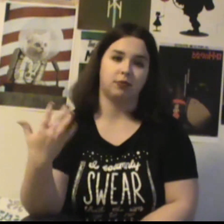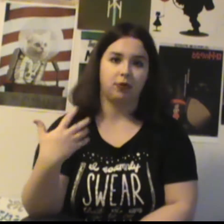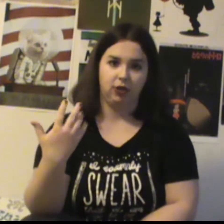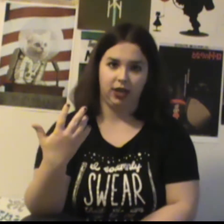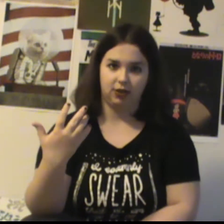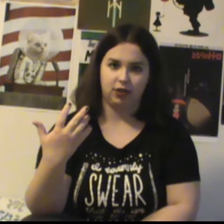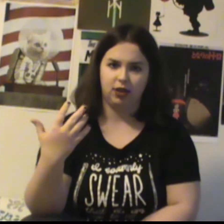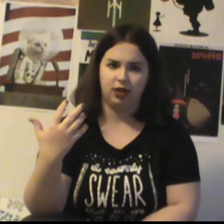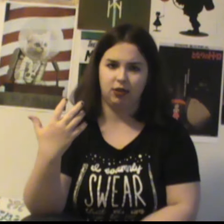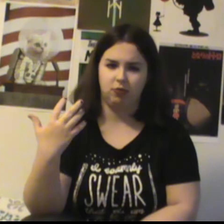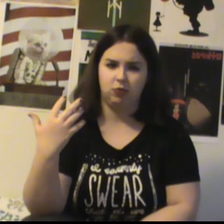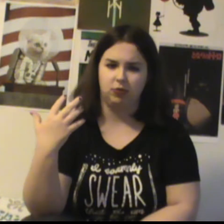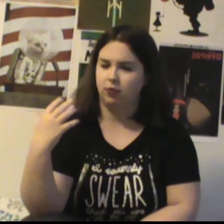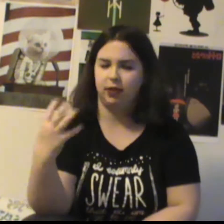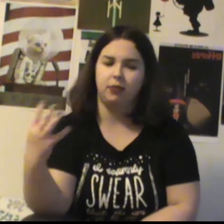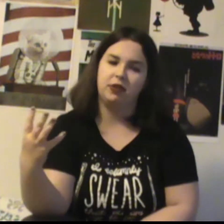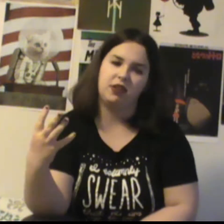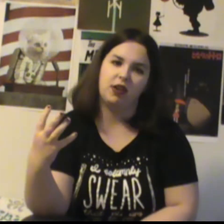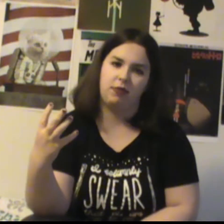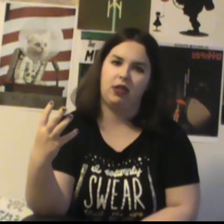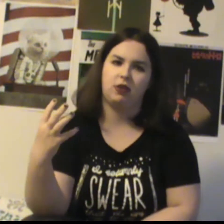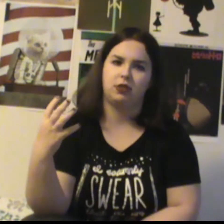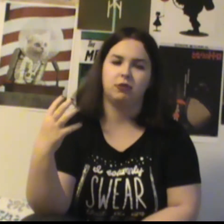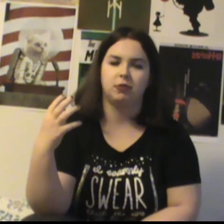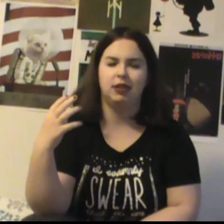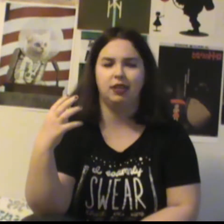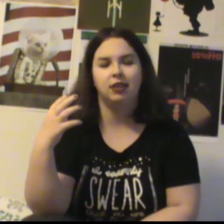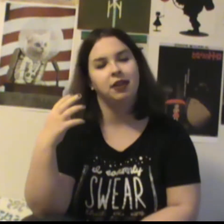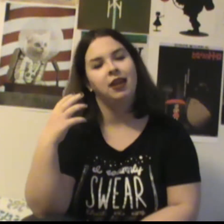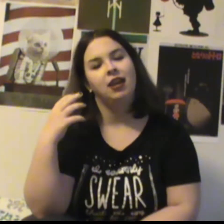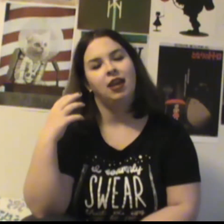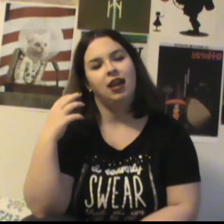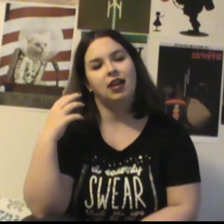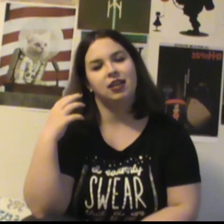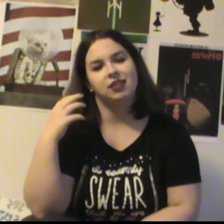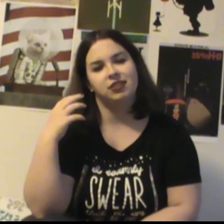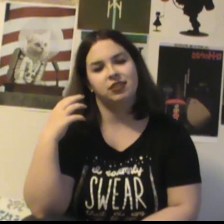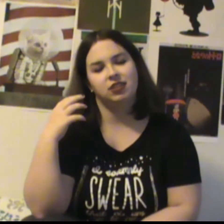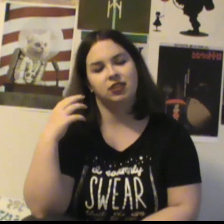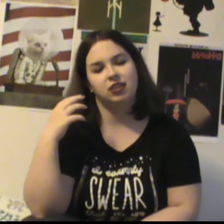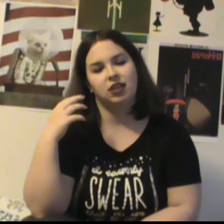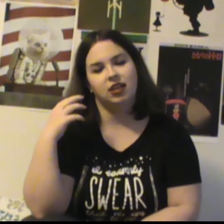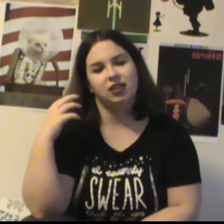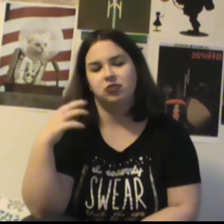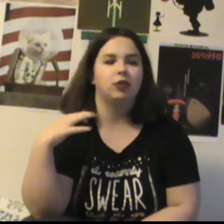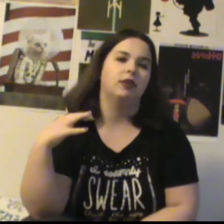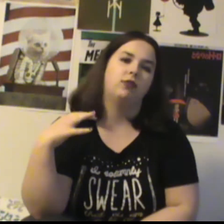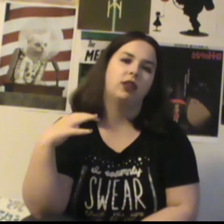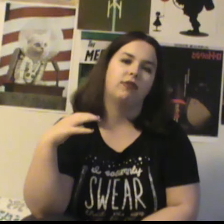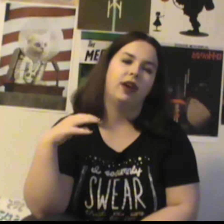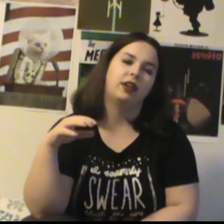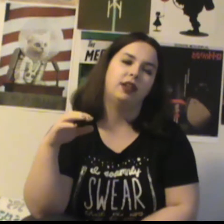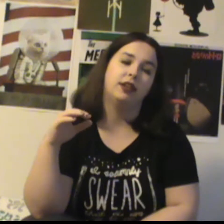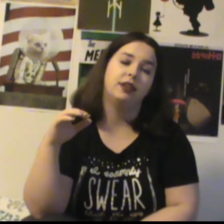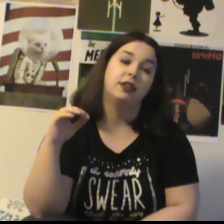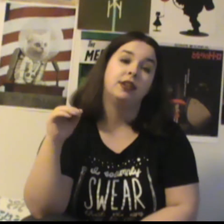supporting character and was really well done with how she was written, and I enjoyed it for that fact. And